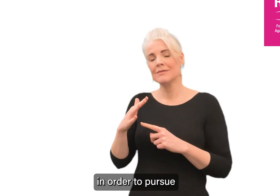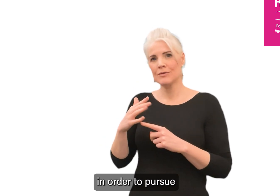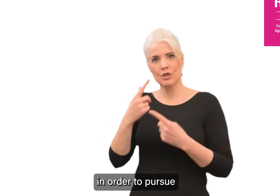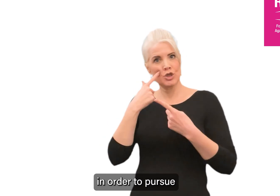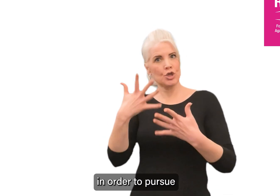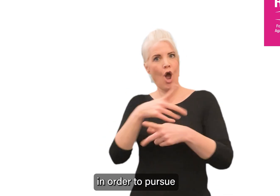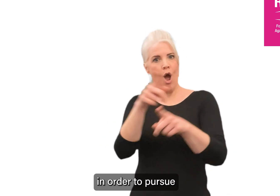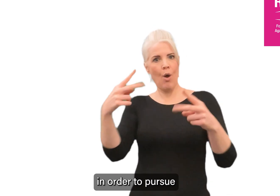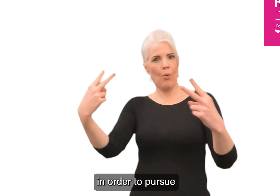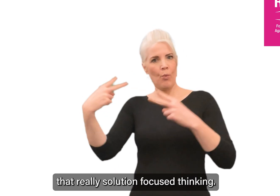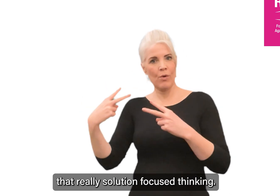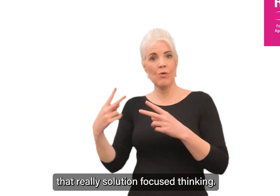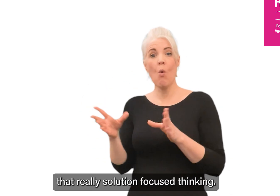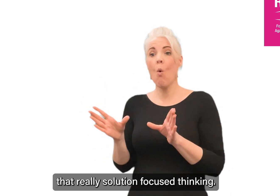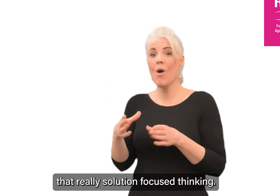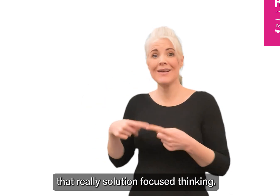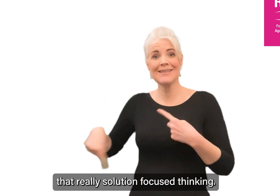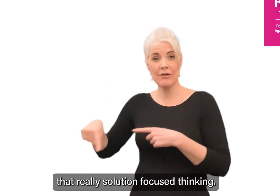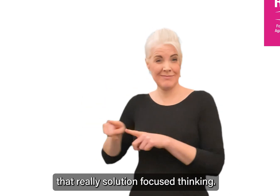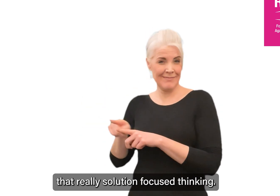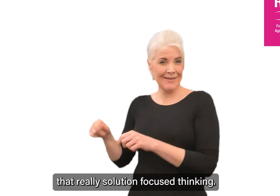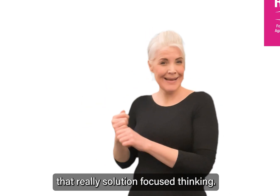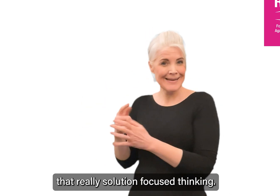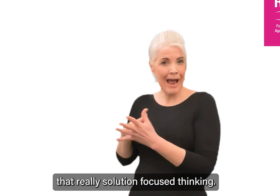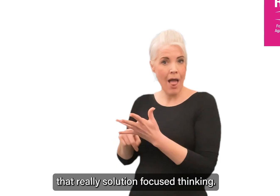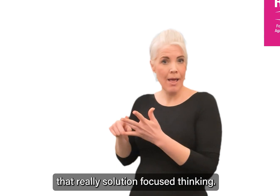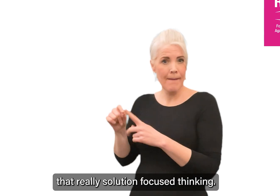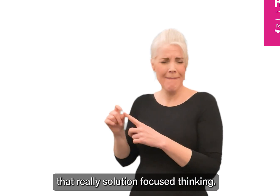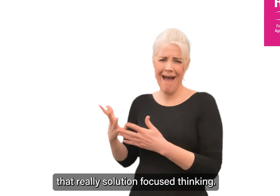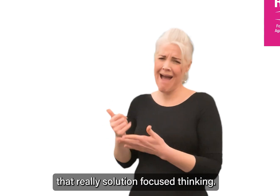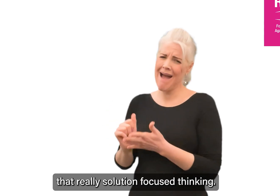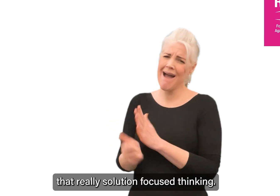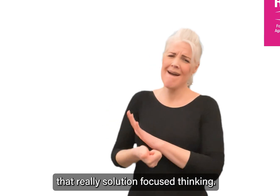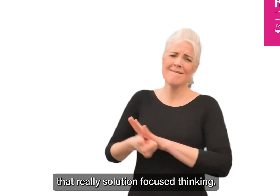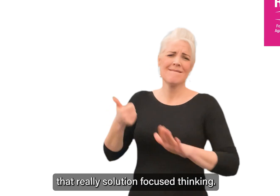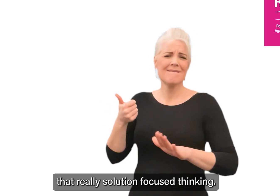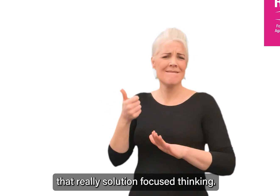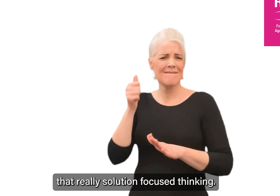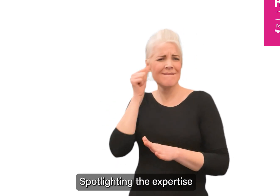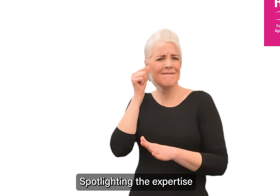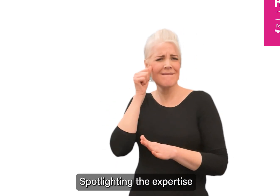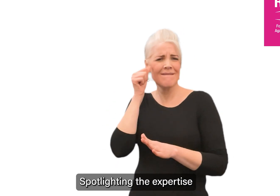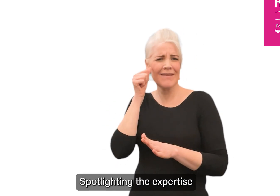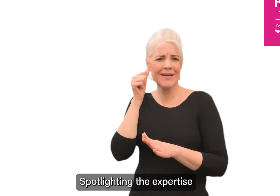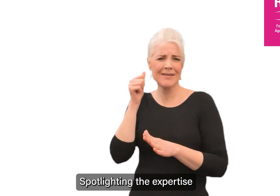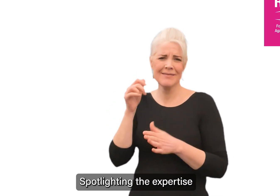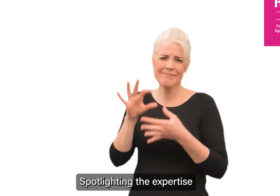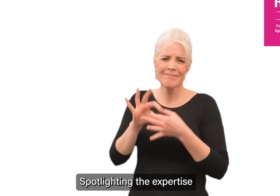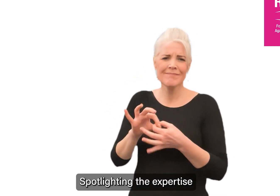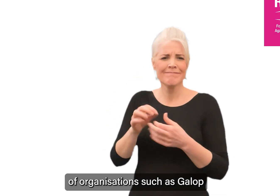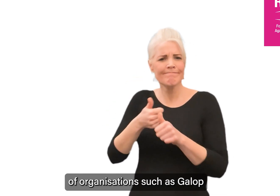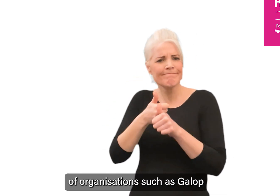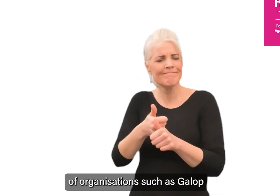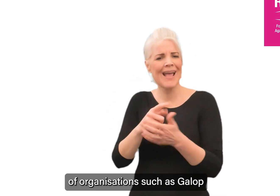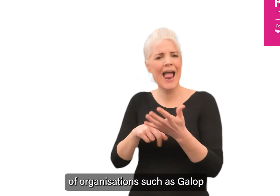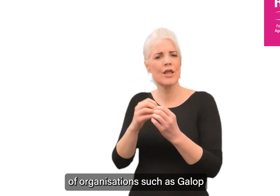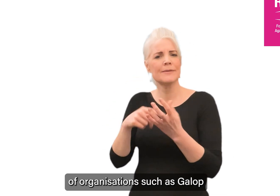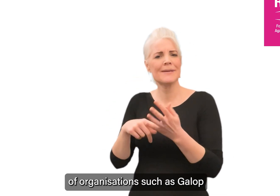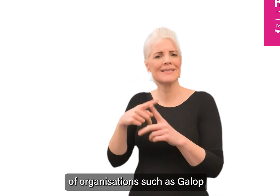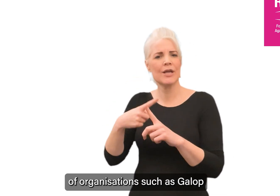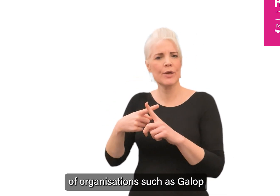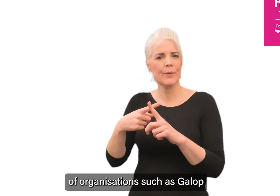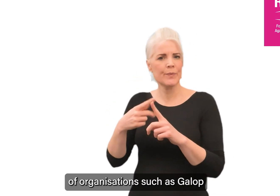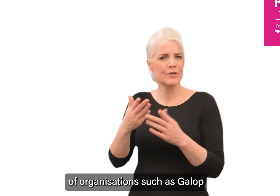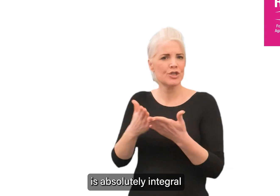in order to pursue that really solution-focused thinking. Spotlighting the expertise of